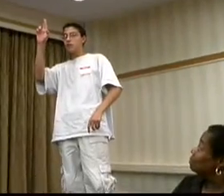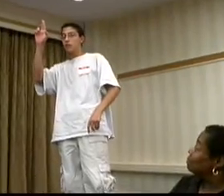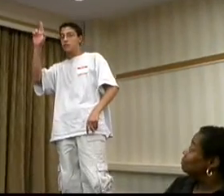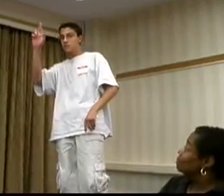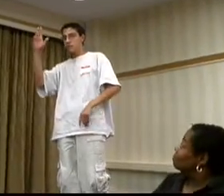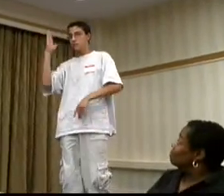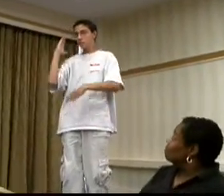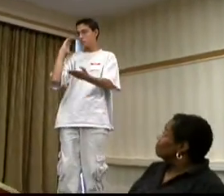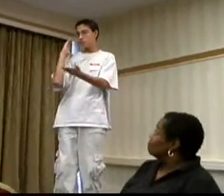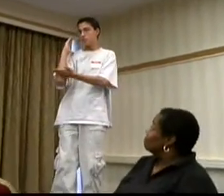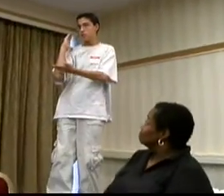Timber.